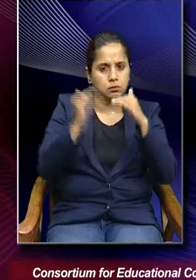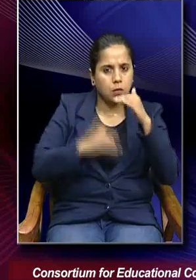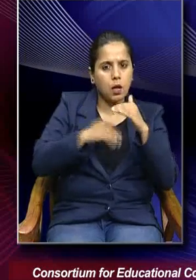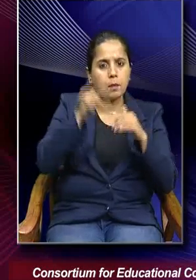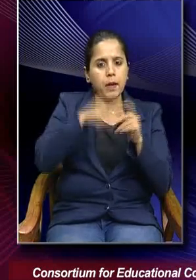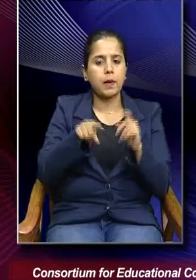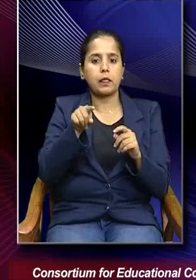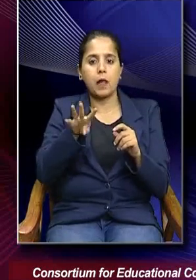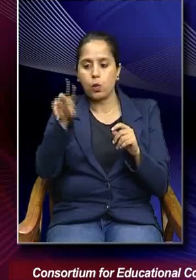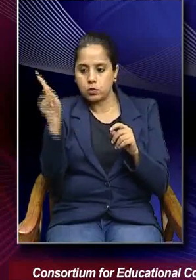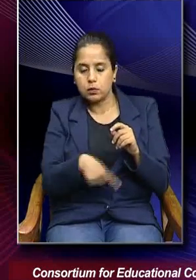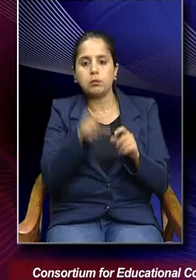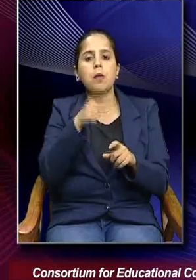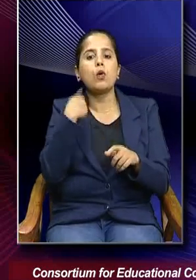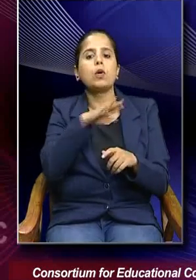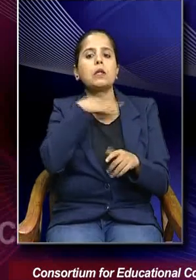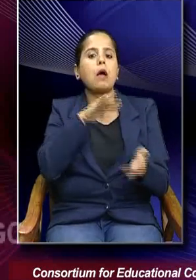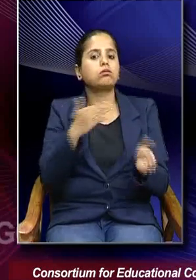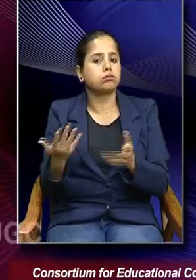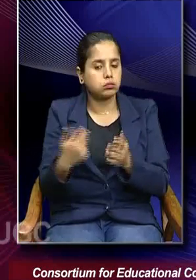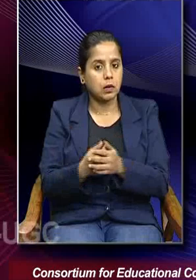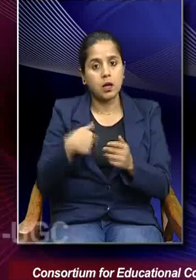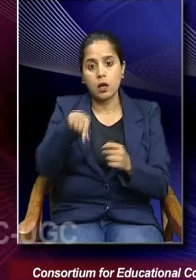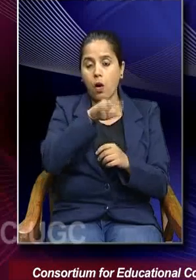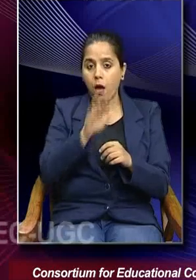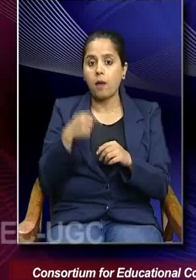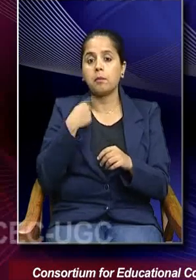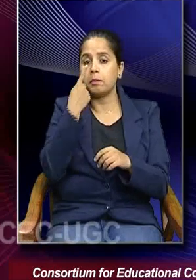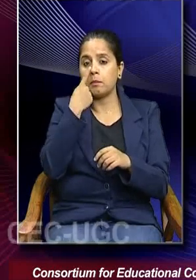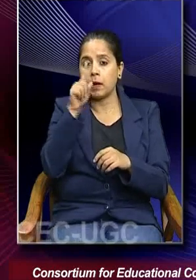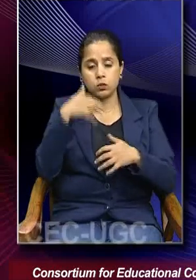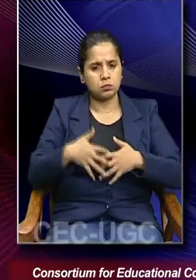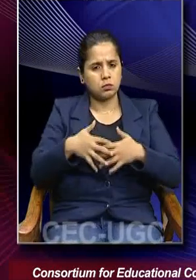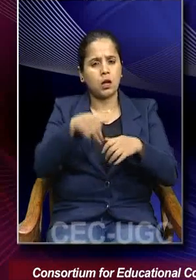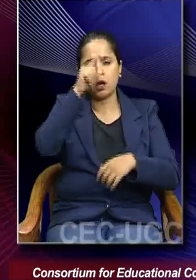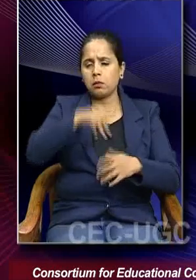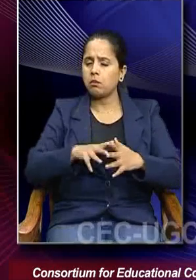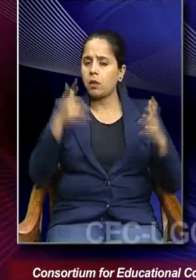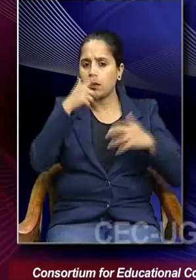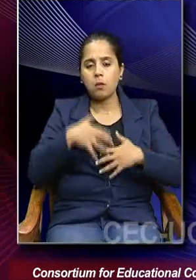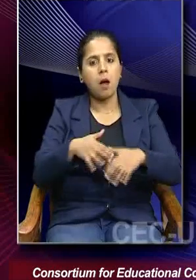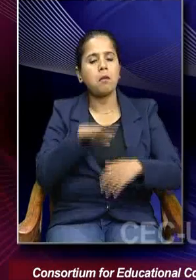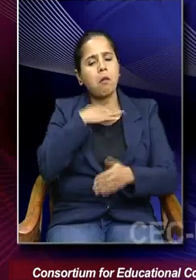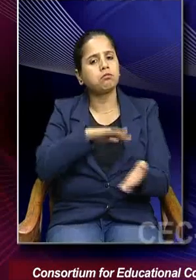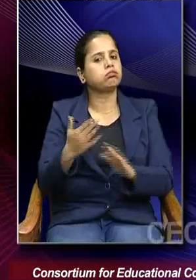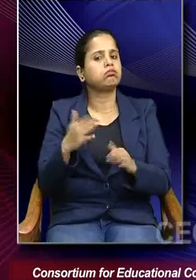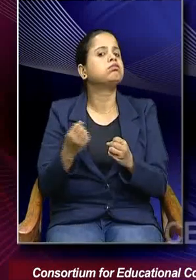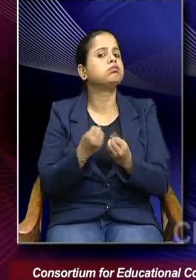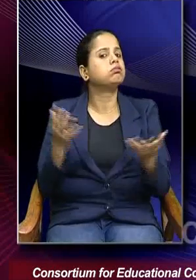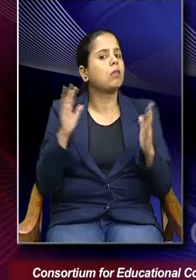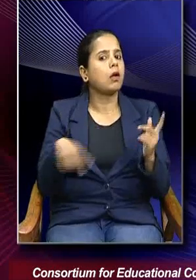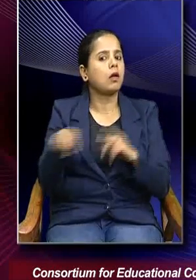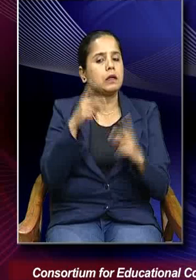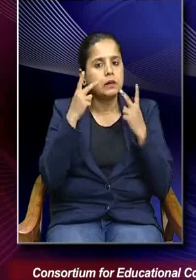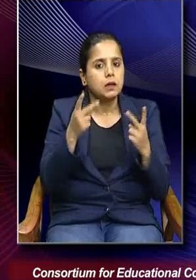1,000 live birth. Then we have maternal mortality rate, which is very high in India, and it needs to kind of draw